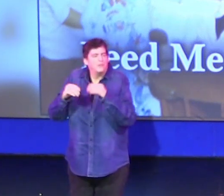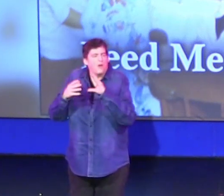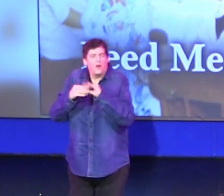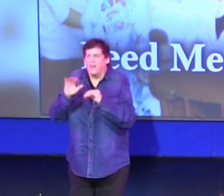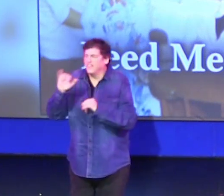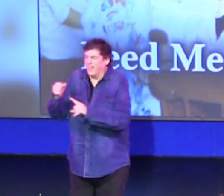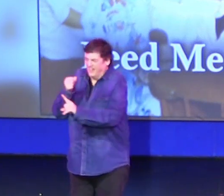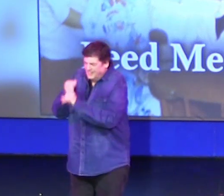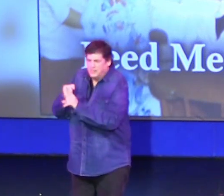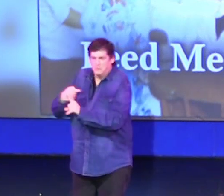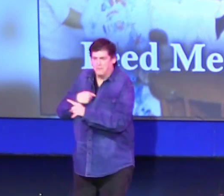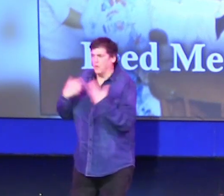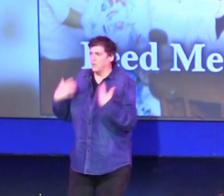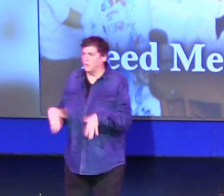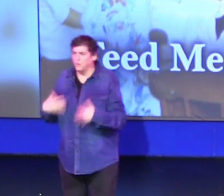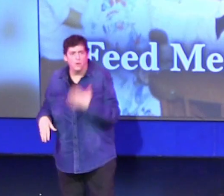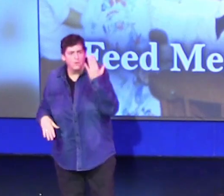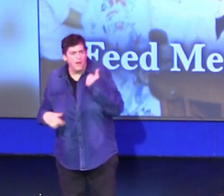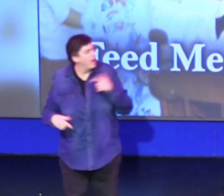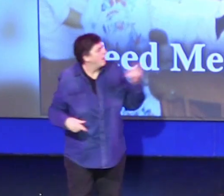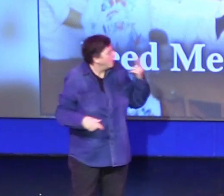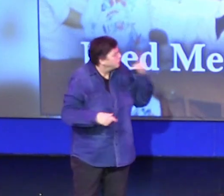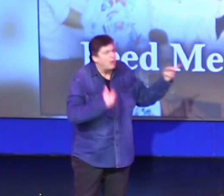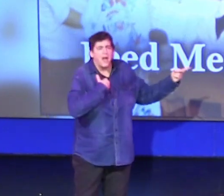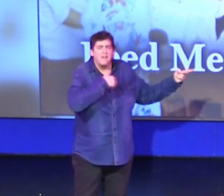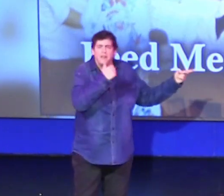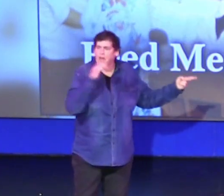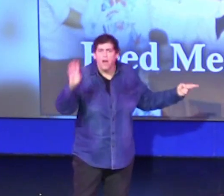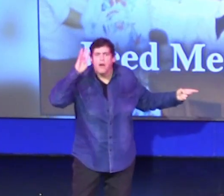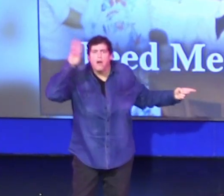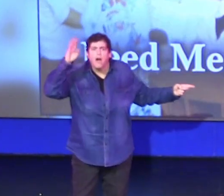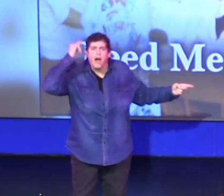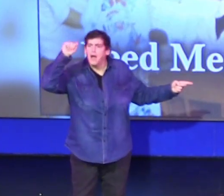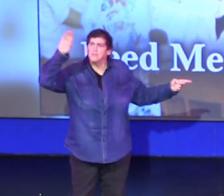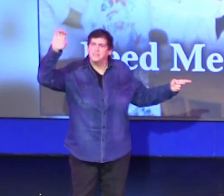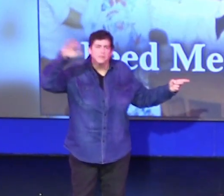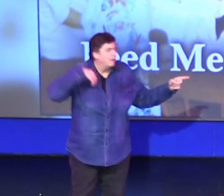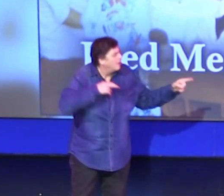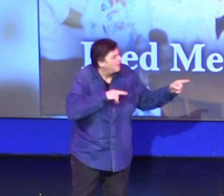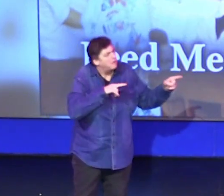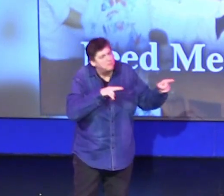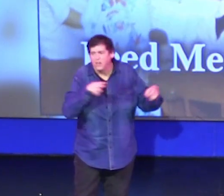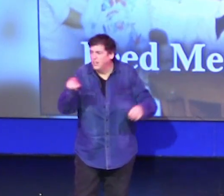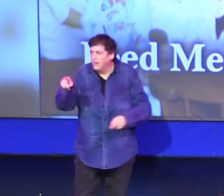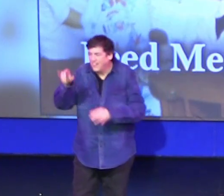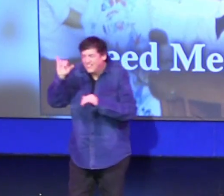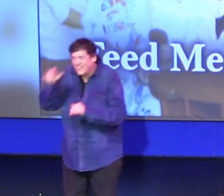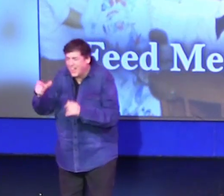I was taken aback by how he presented an ABC story. This was nothing new to me. I'd seen ABC stories for a